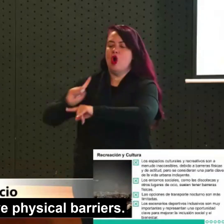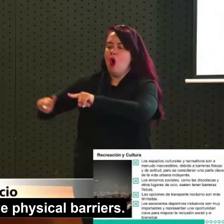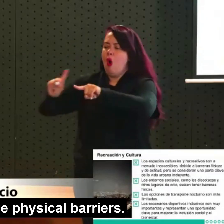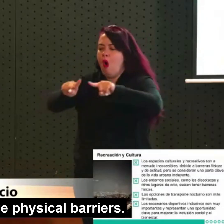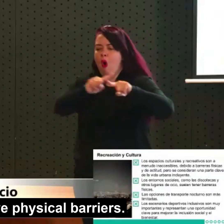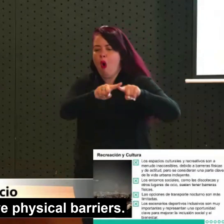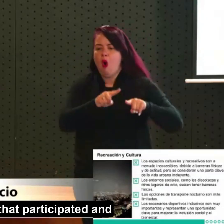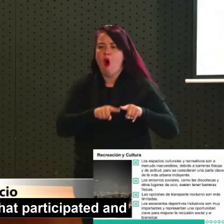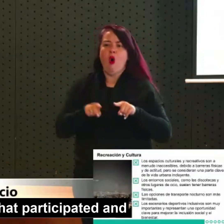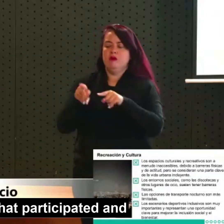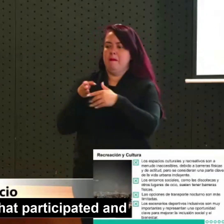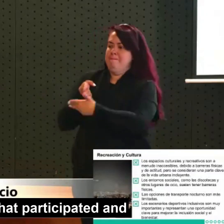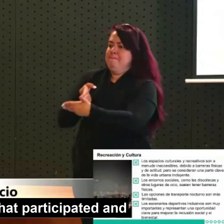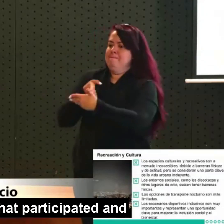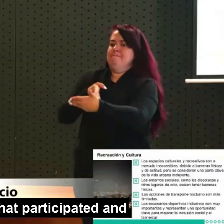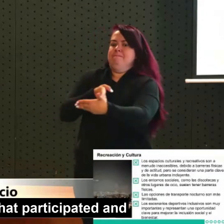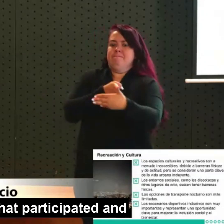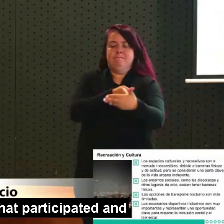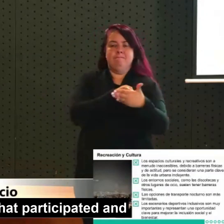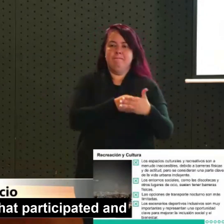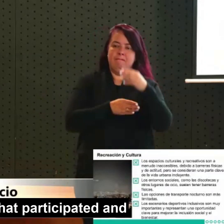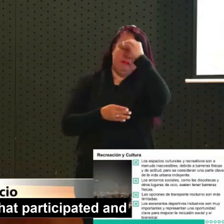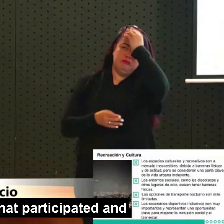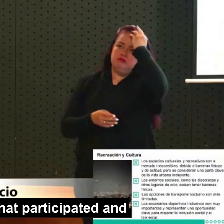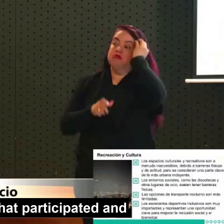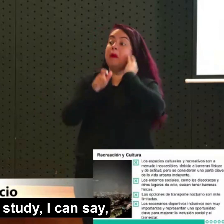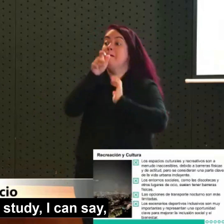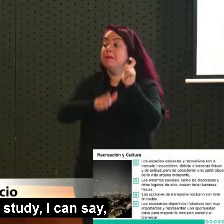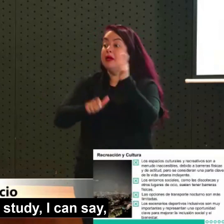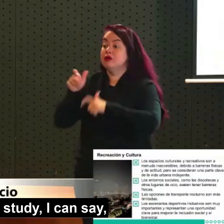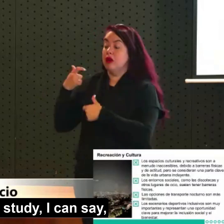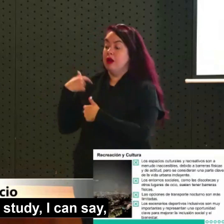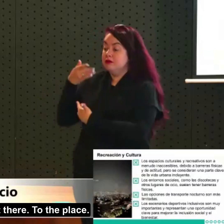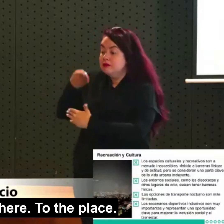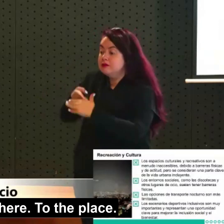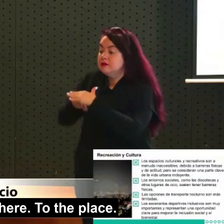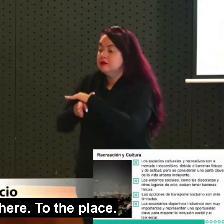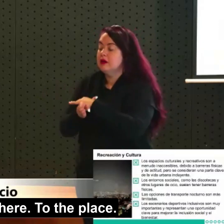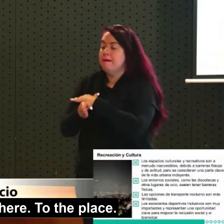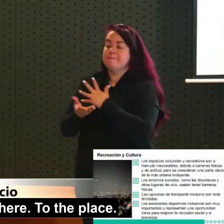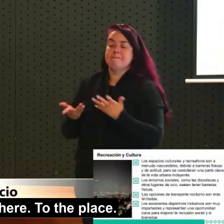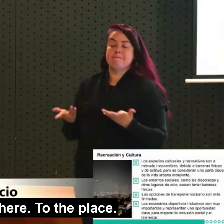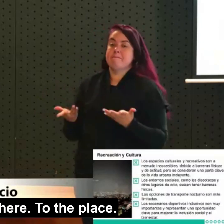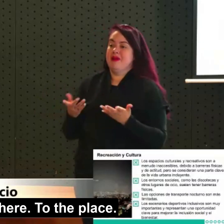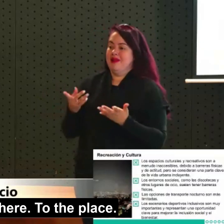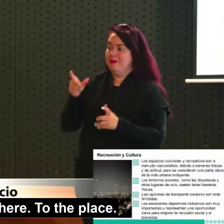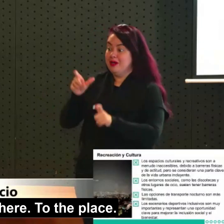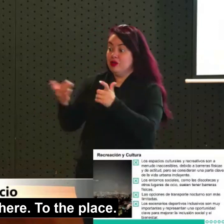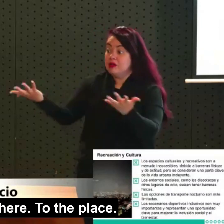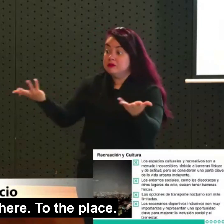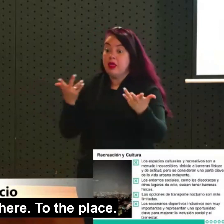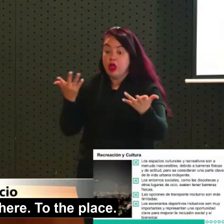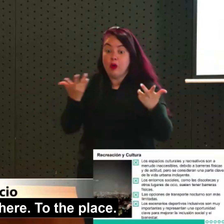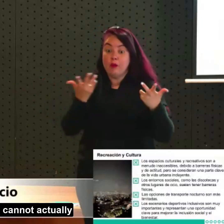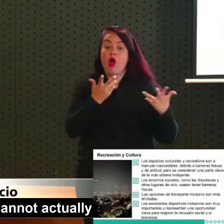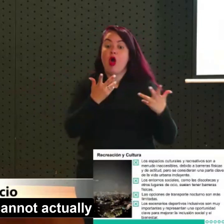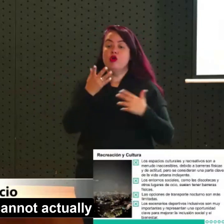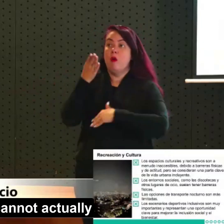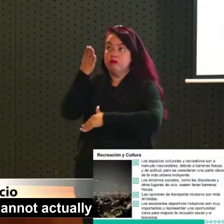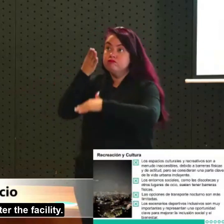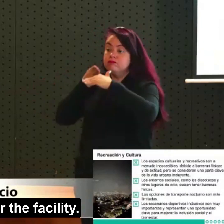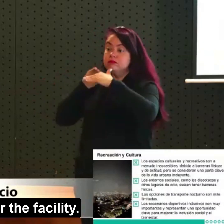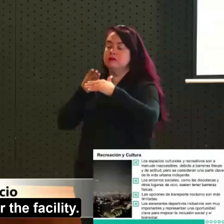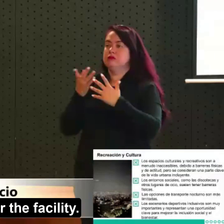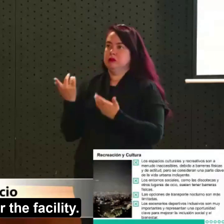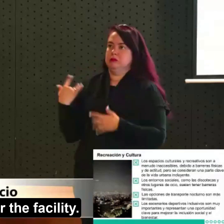have physical barriers. So people that participated in our study, I can say, I can get there to the place, but I